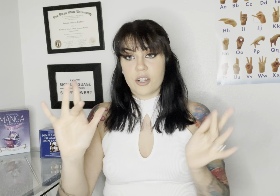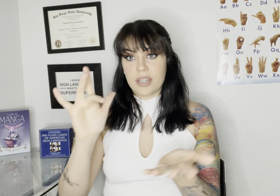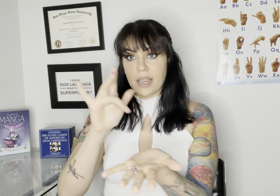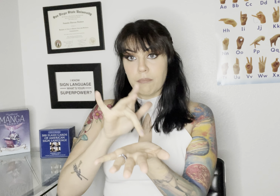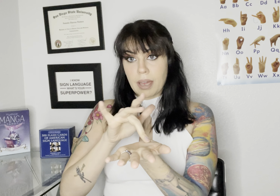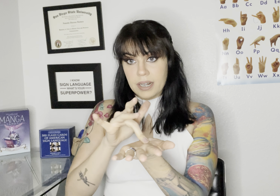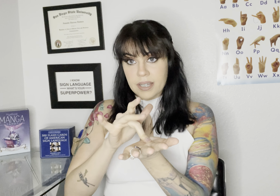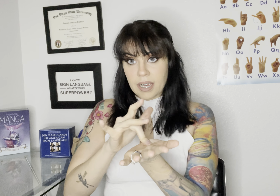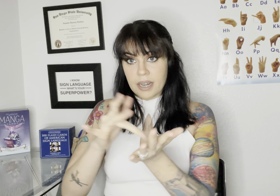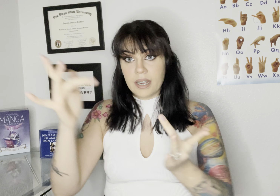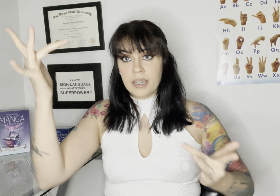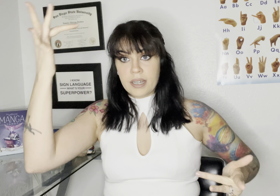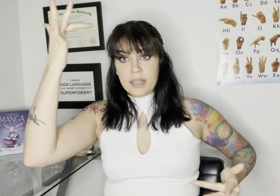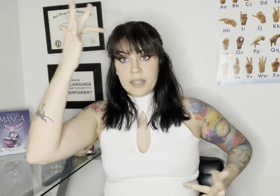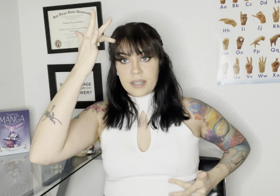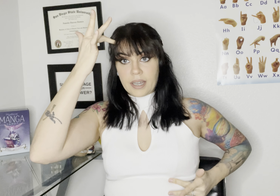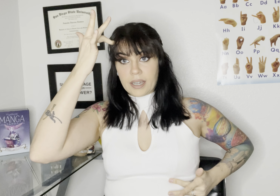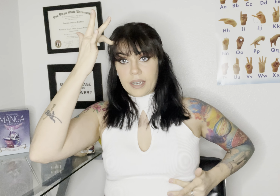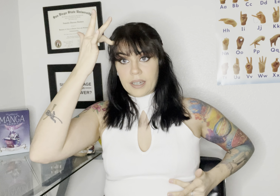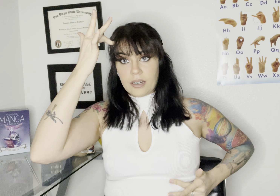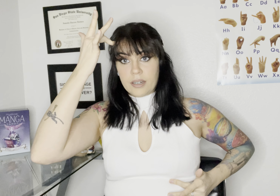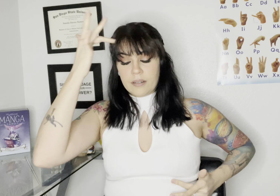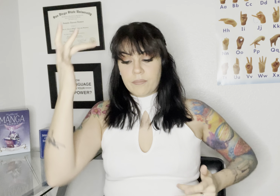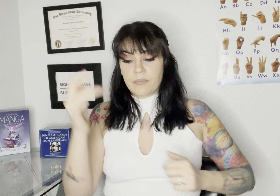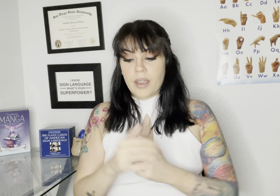like medicine, sick.